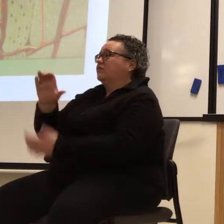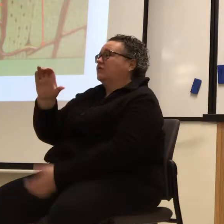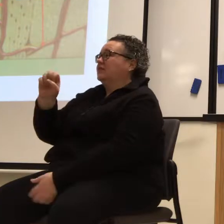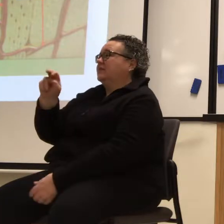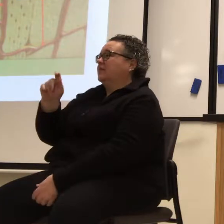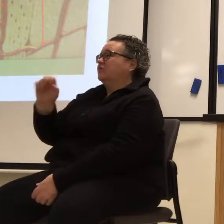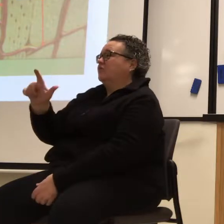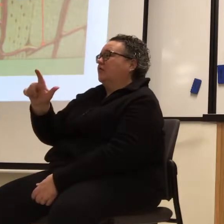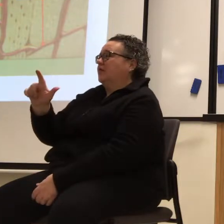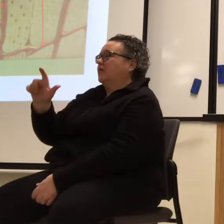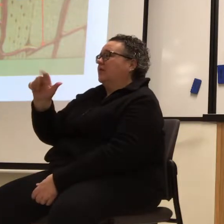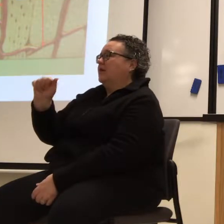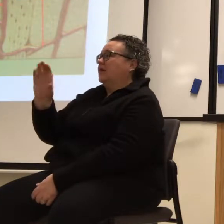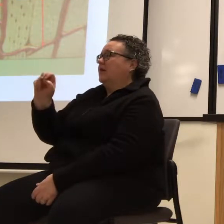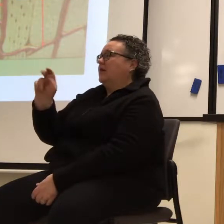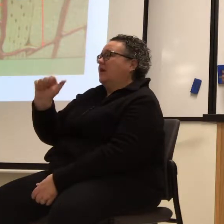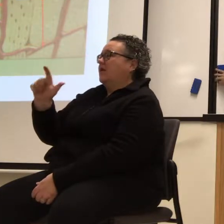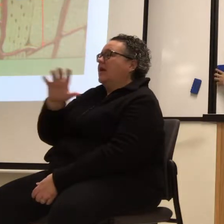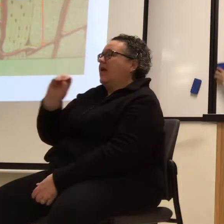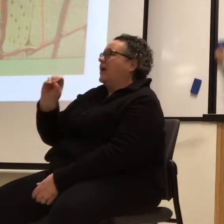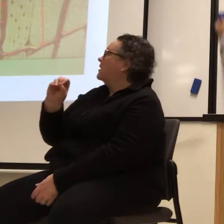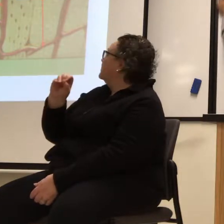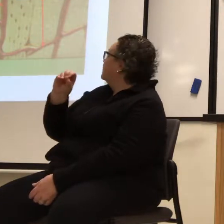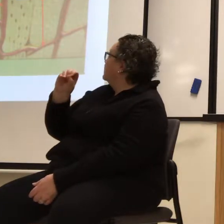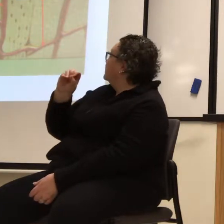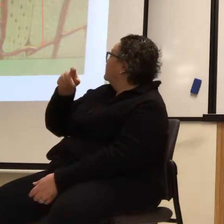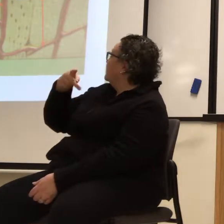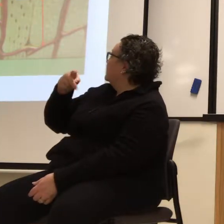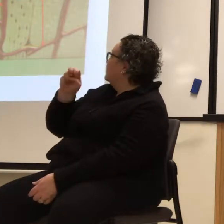canal. Okay, so we'll write those terms down.